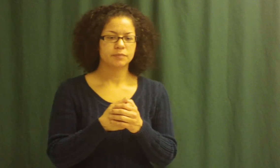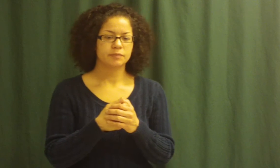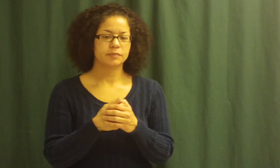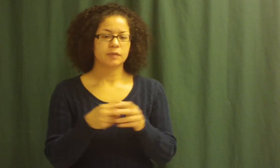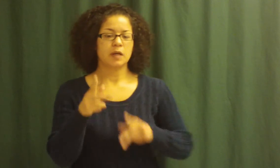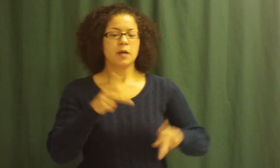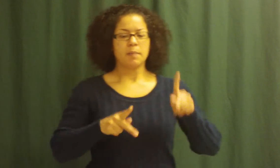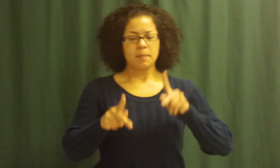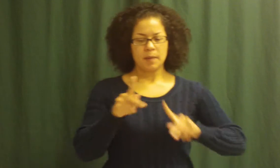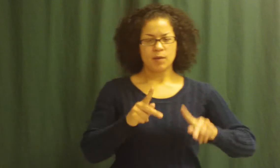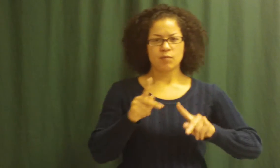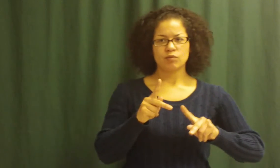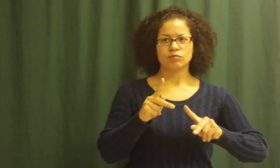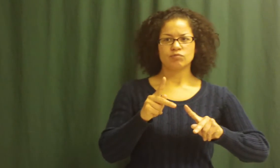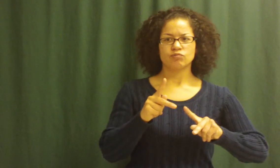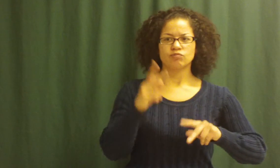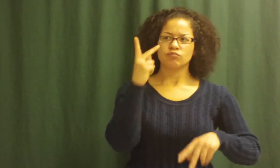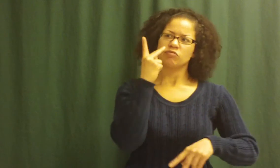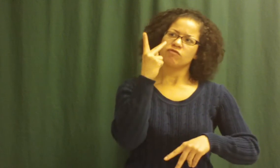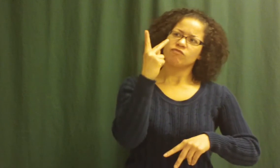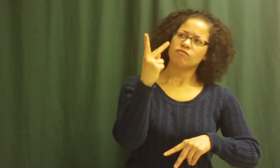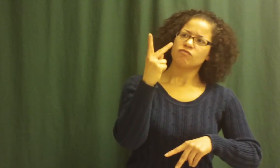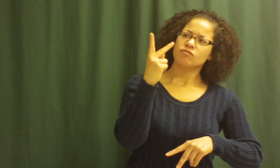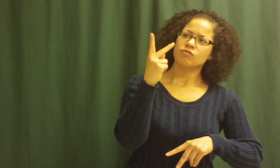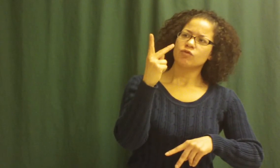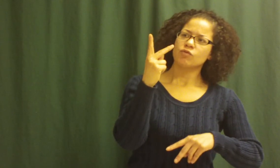or concepts to describe the differences.